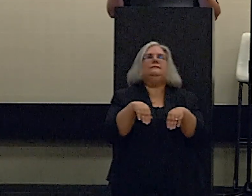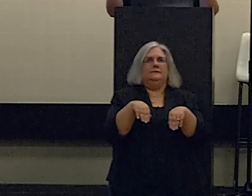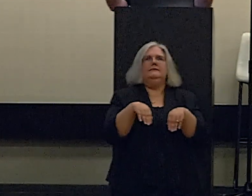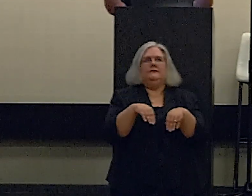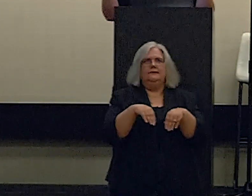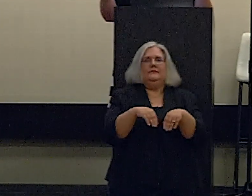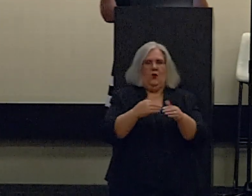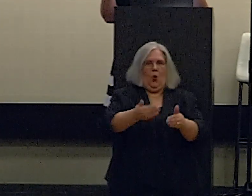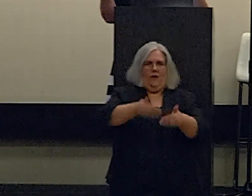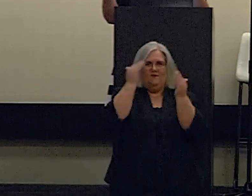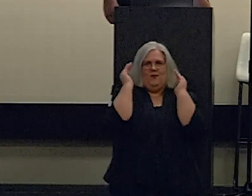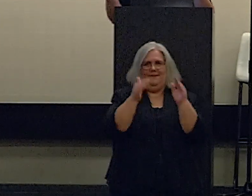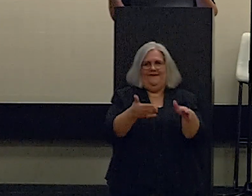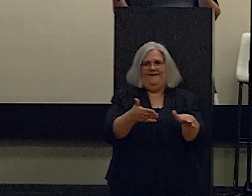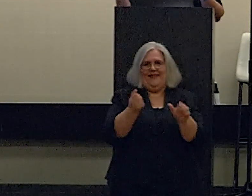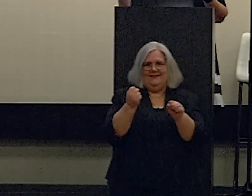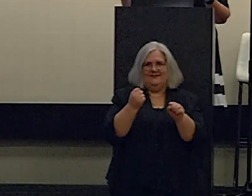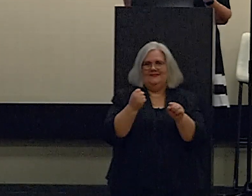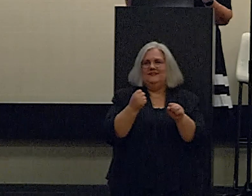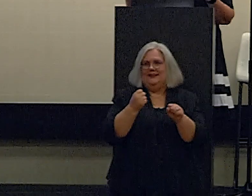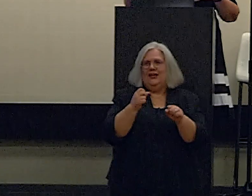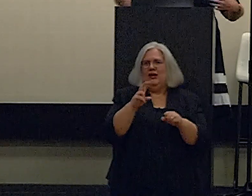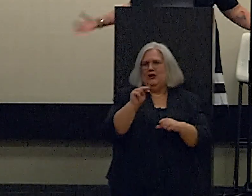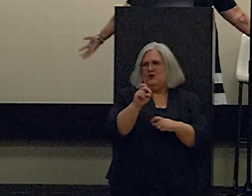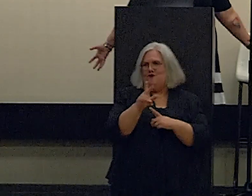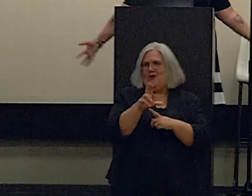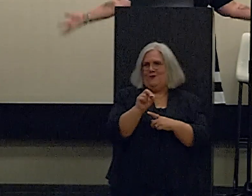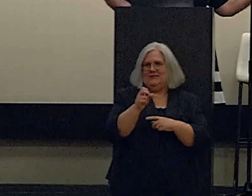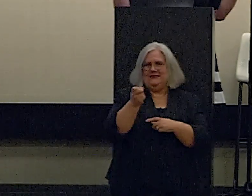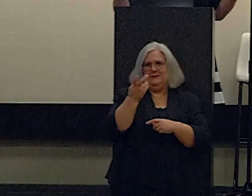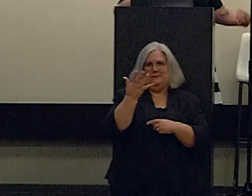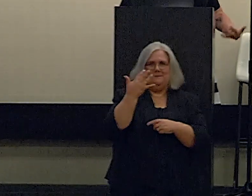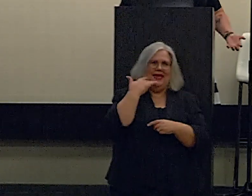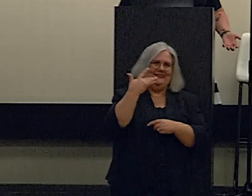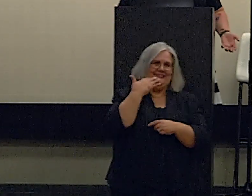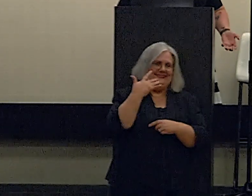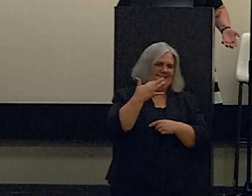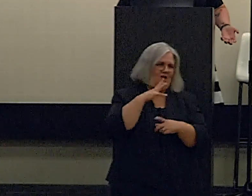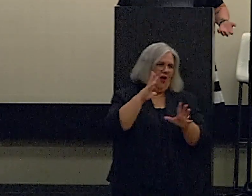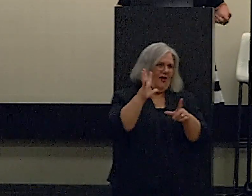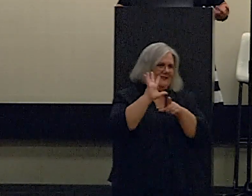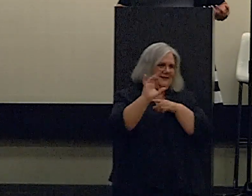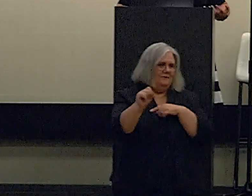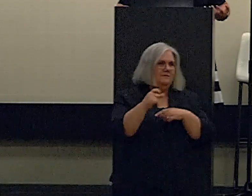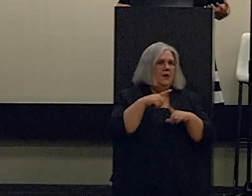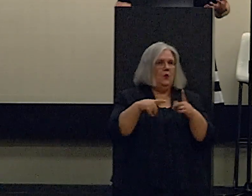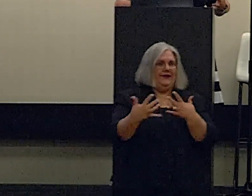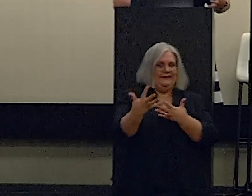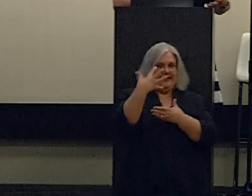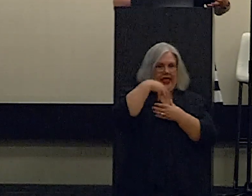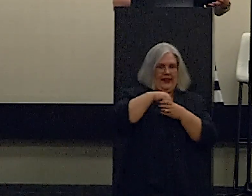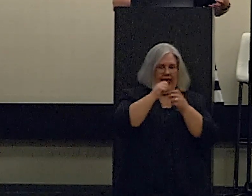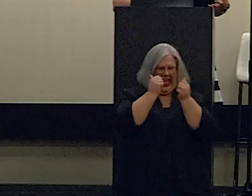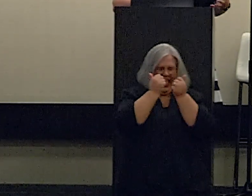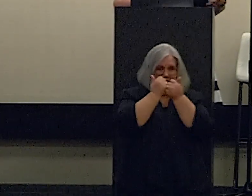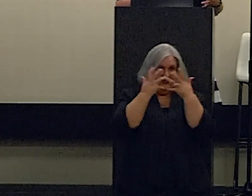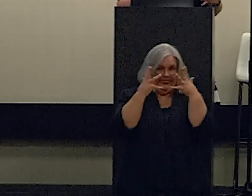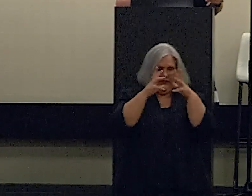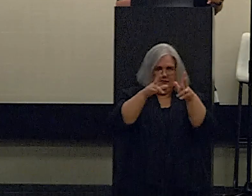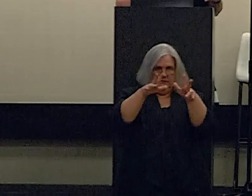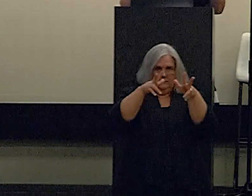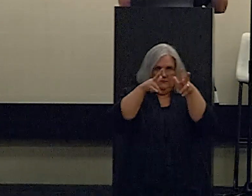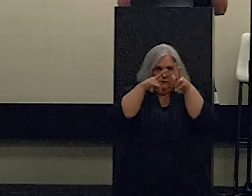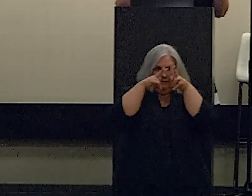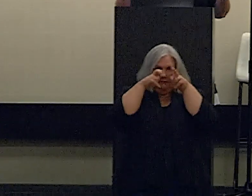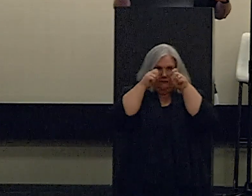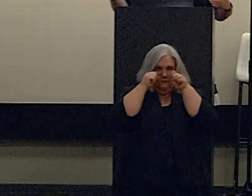heads. Welcome. Being neurospicy is awesome. But we take in everything. And then we get a little overwhelmed because we